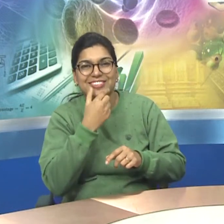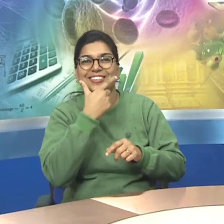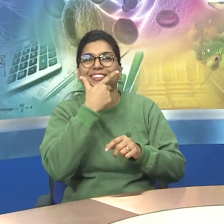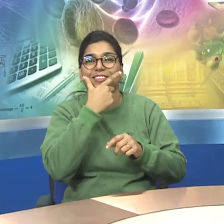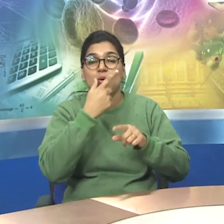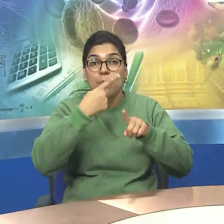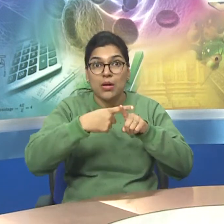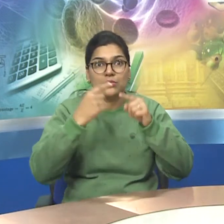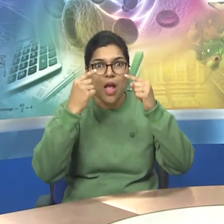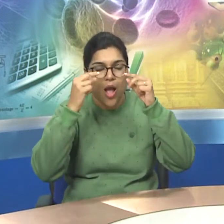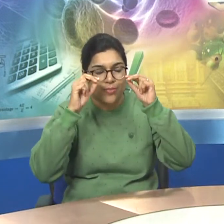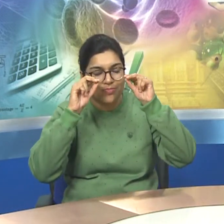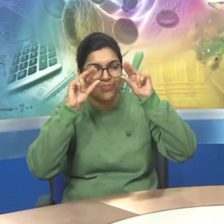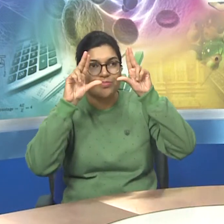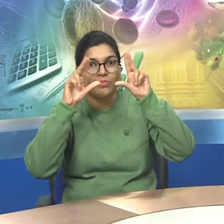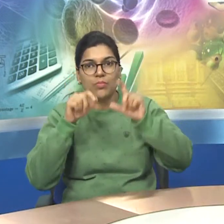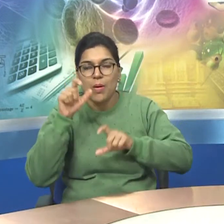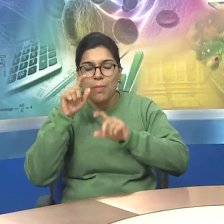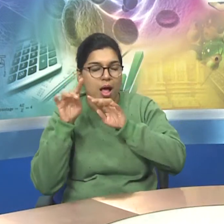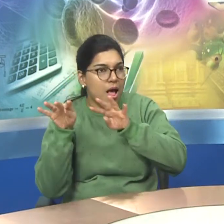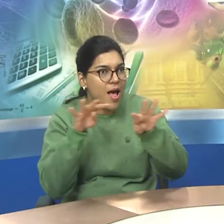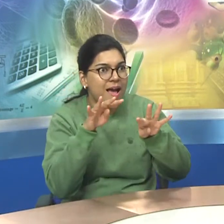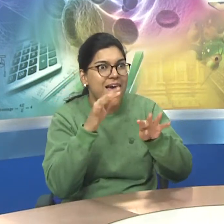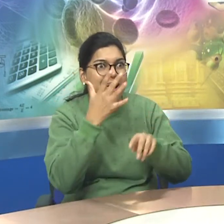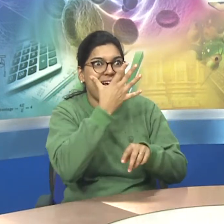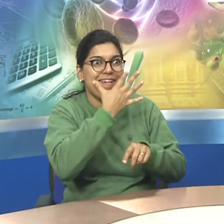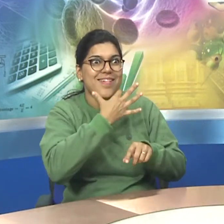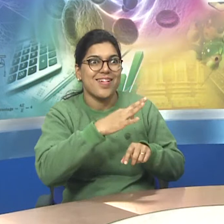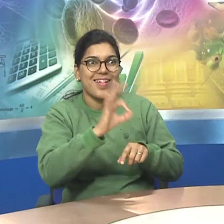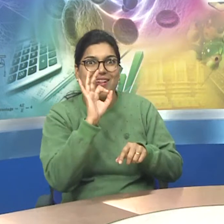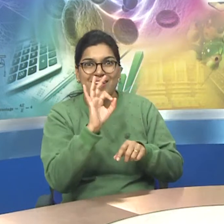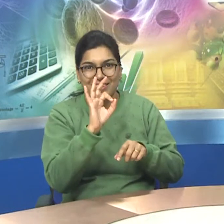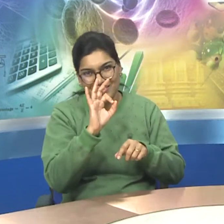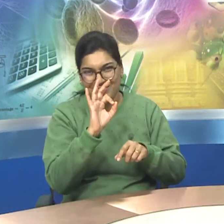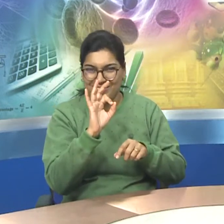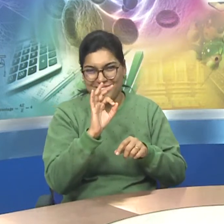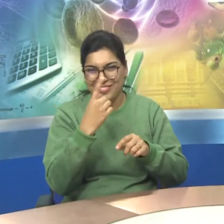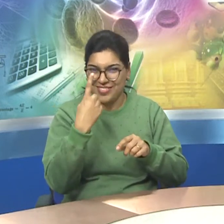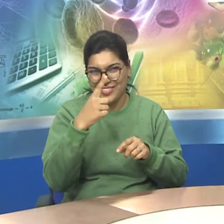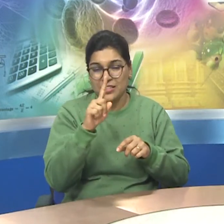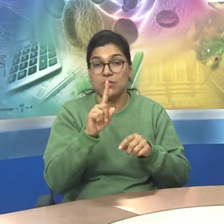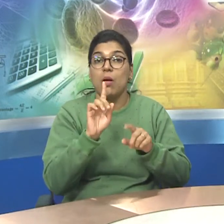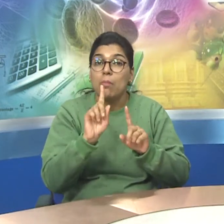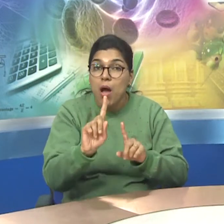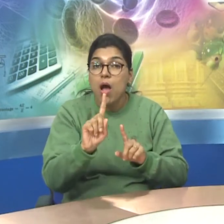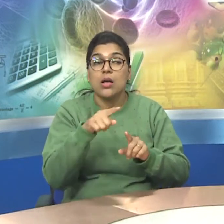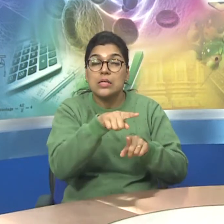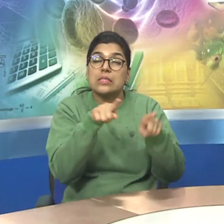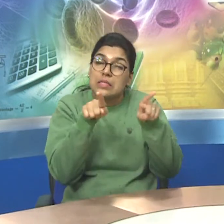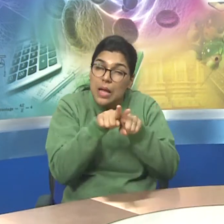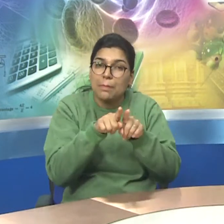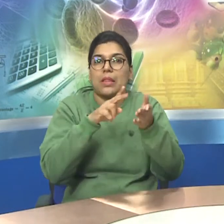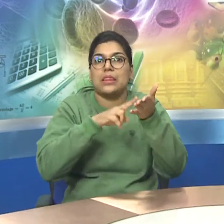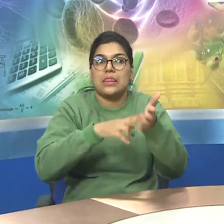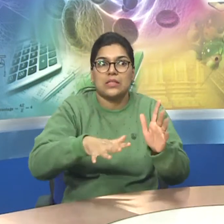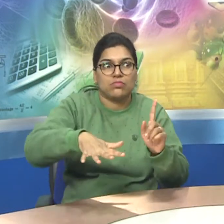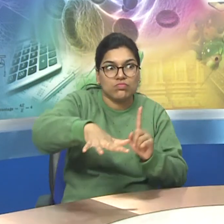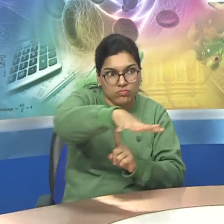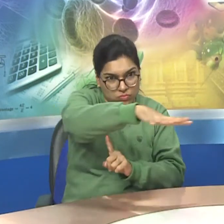These are further two lines. No time to wait till her mouth can enrich that smile her eyes